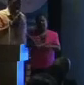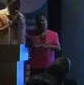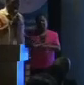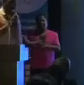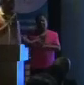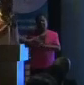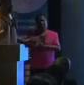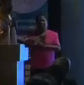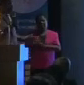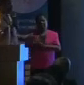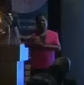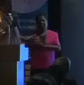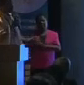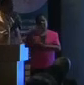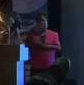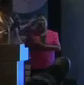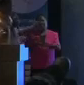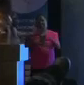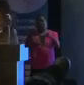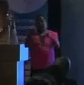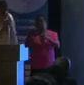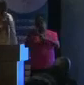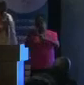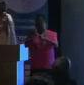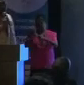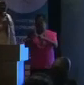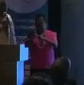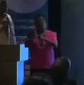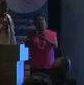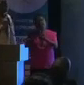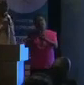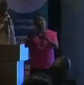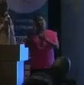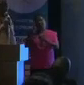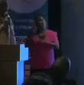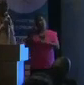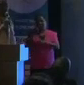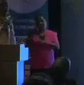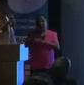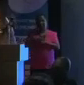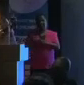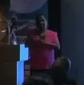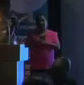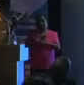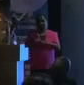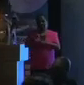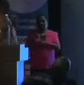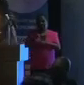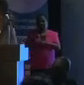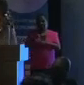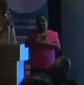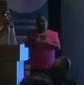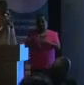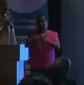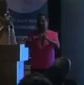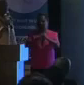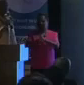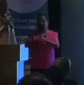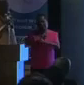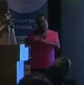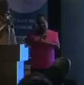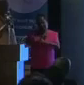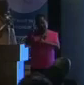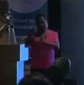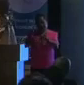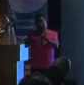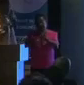followed, it would have been only 1,000 kina. But the company name is Mauro,